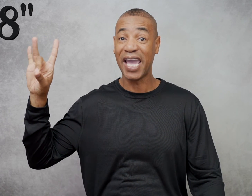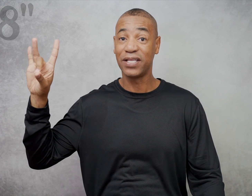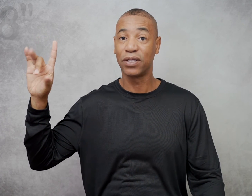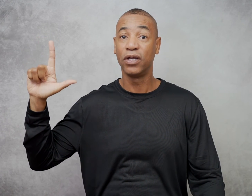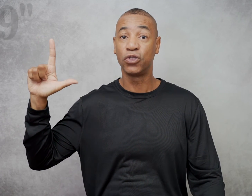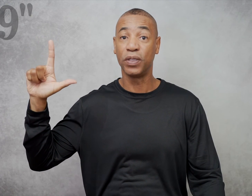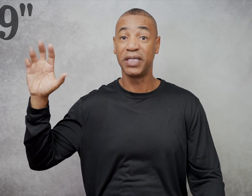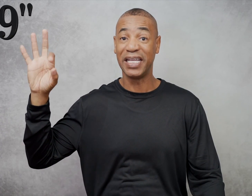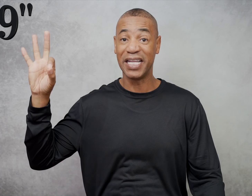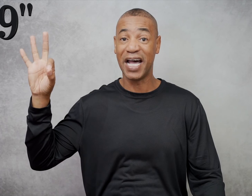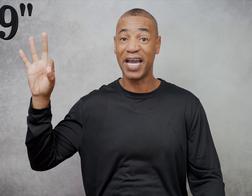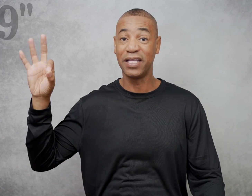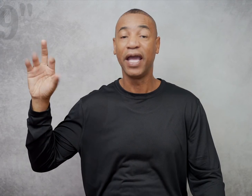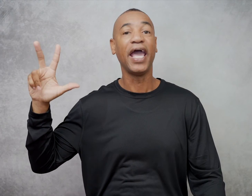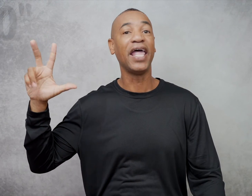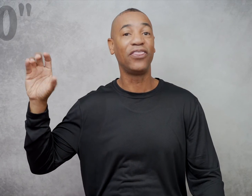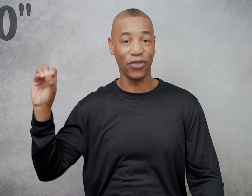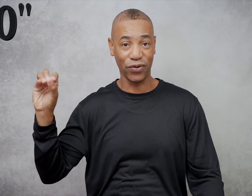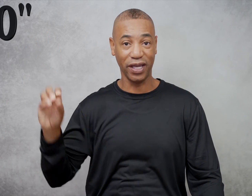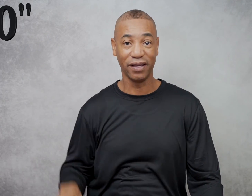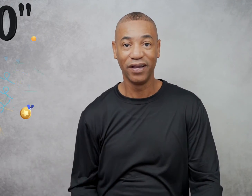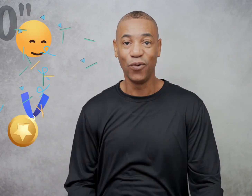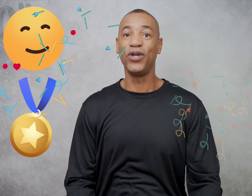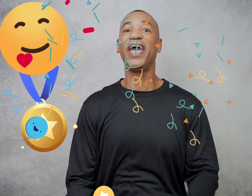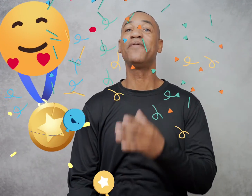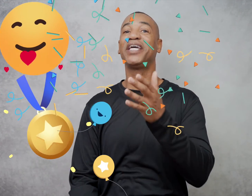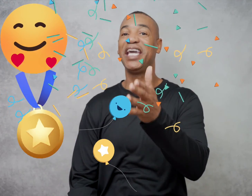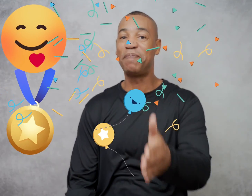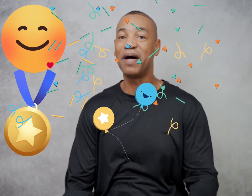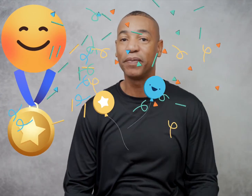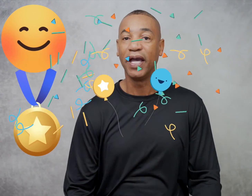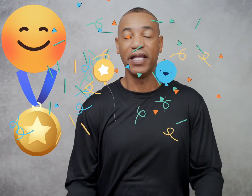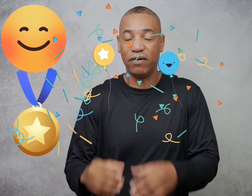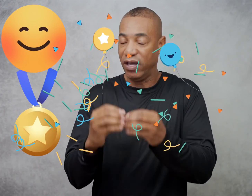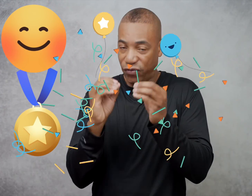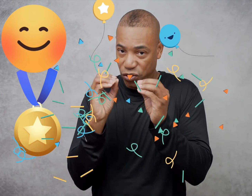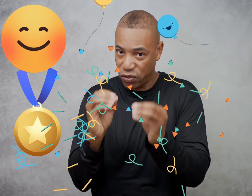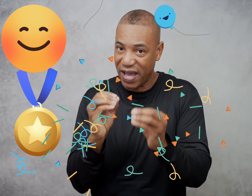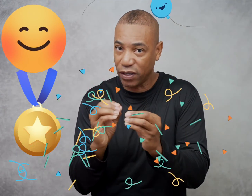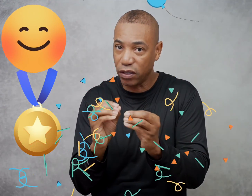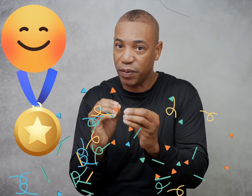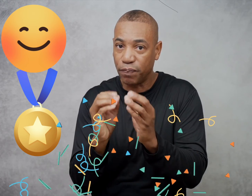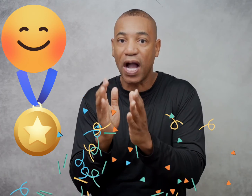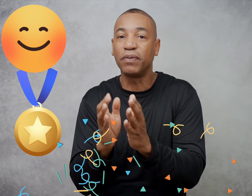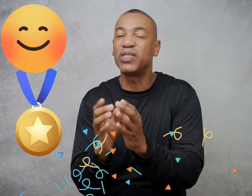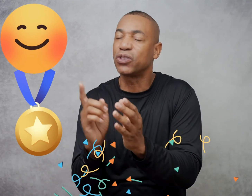28, 29, and 30. Were you able to keep up? Now, if you're still having a little bit of problem, just go on